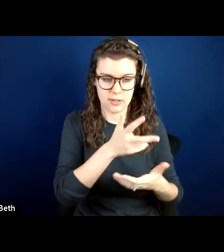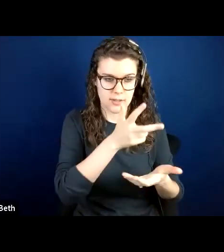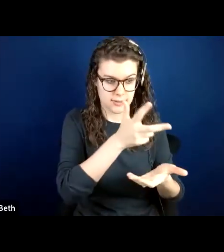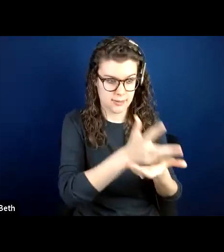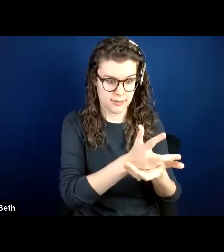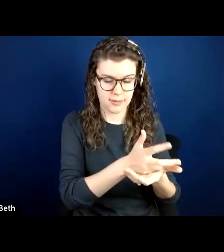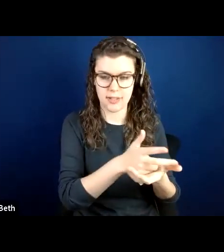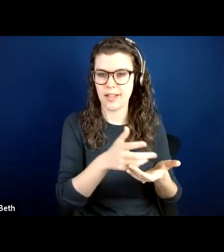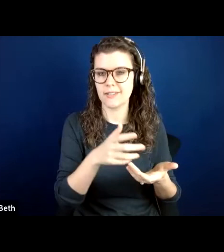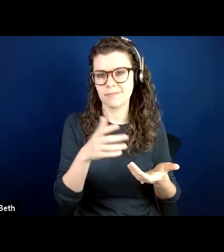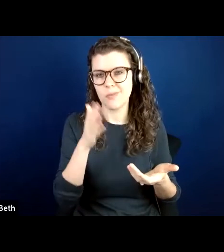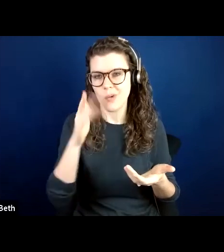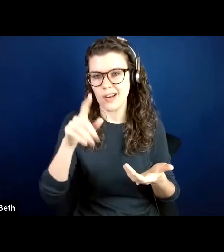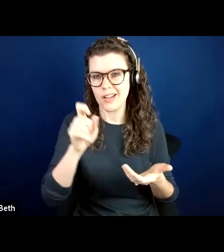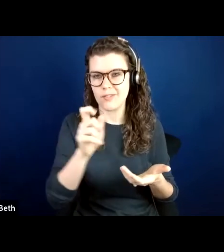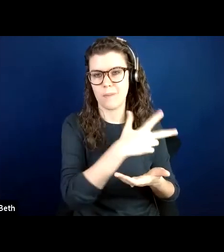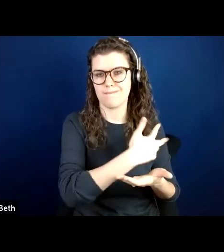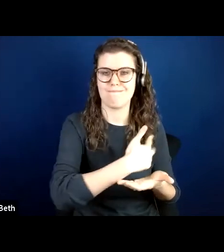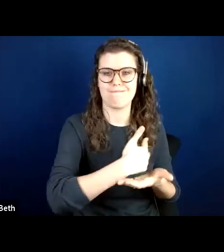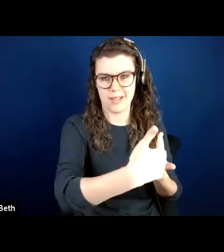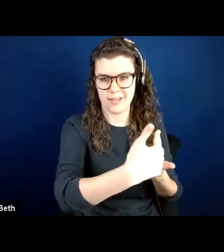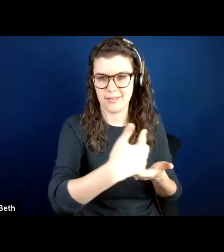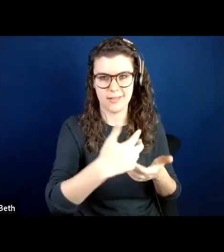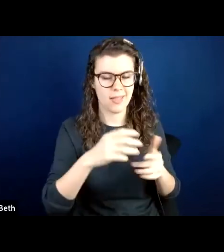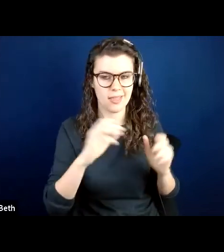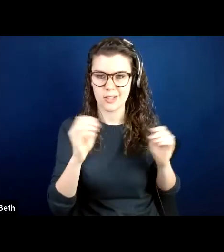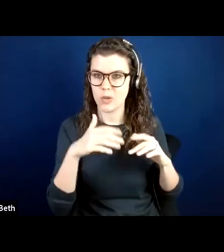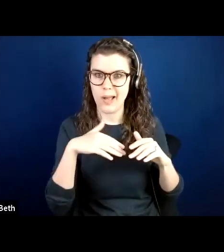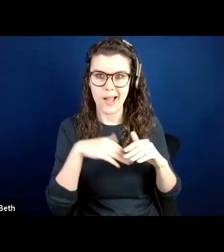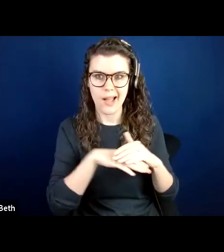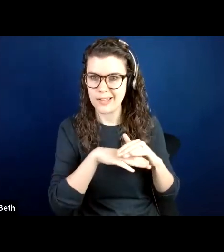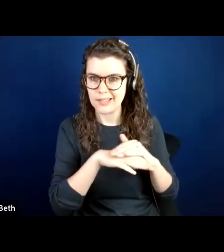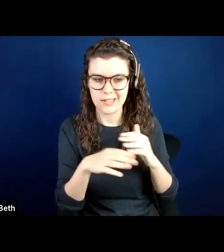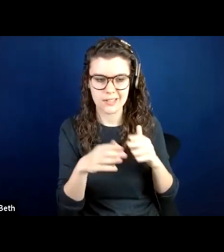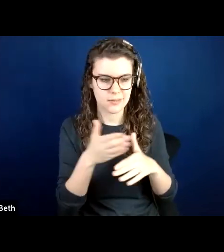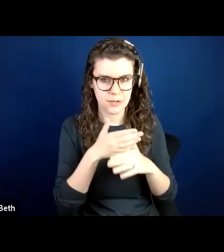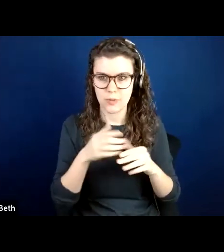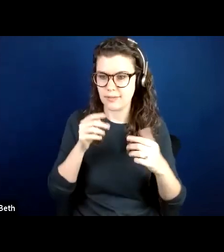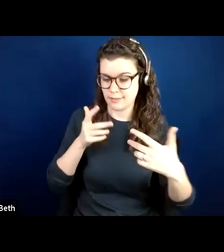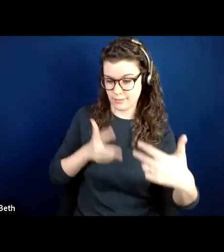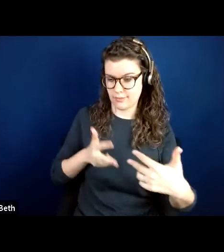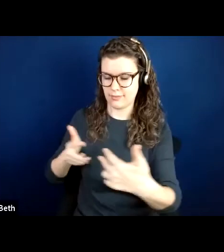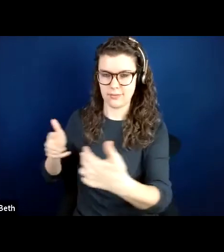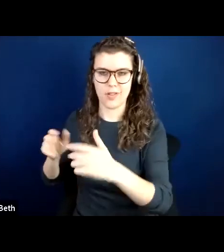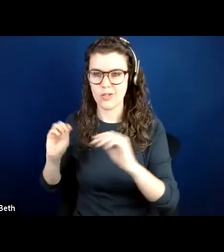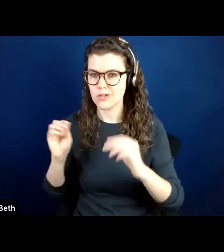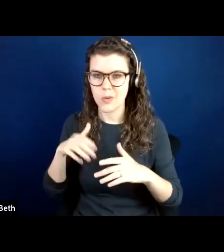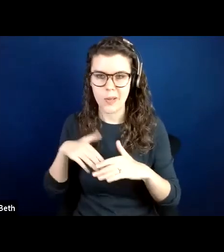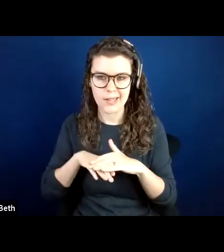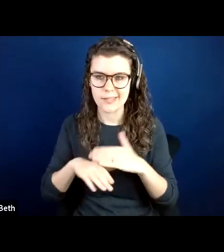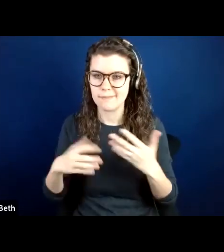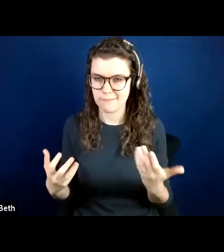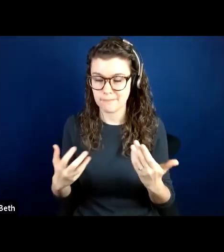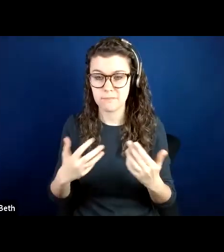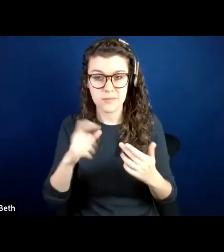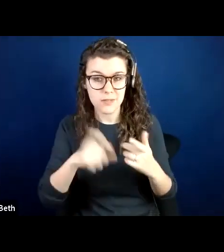to back in for van access. There is no access aisle between the other spaces. Do they need some access